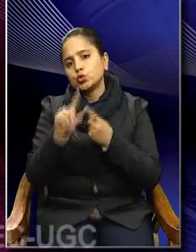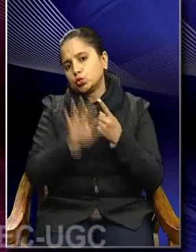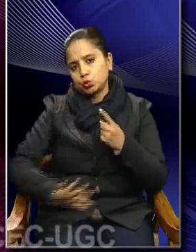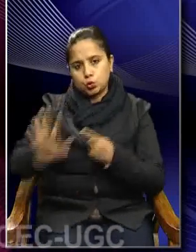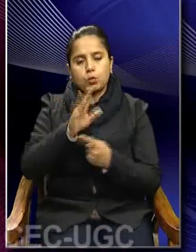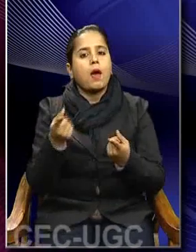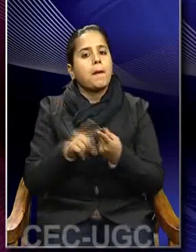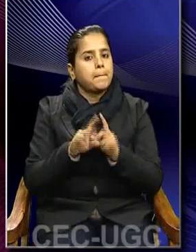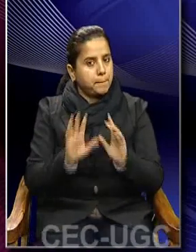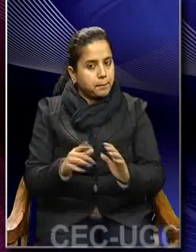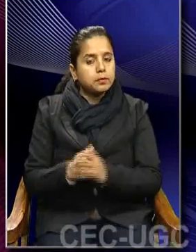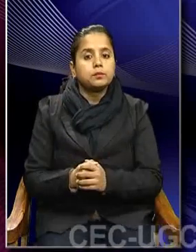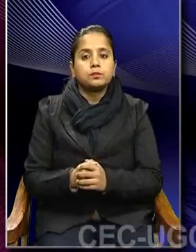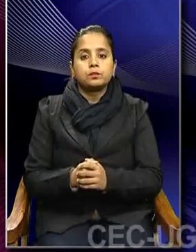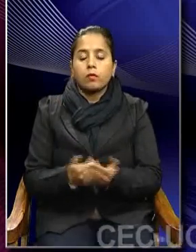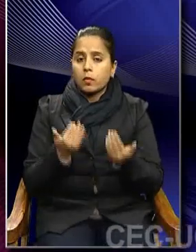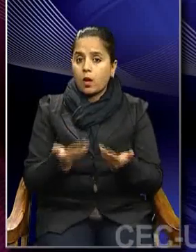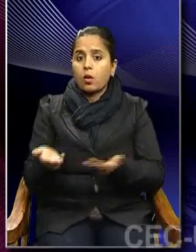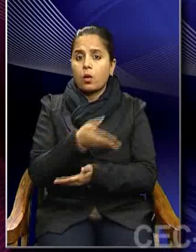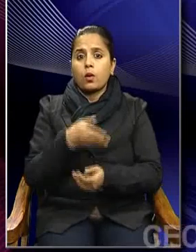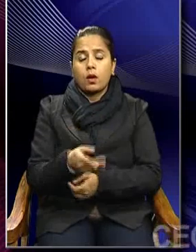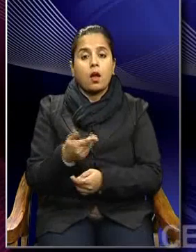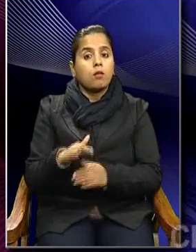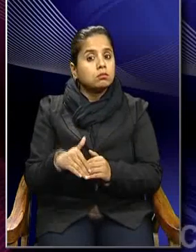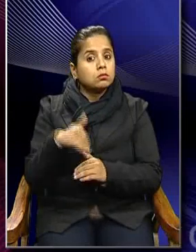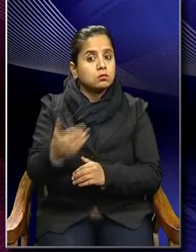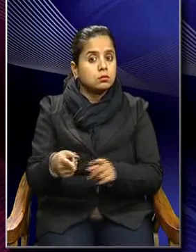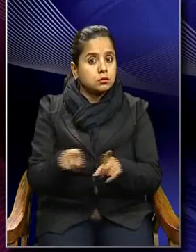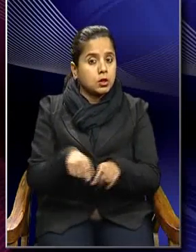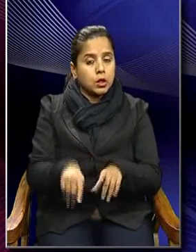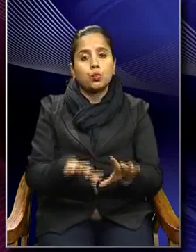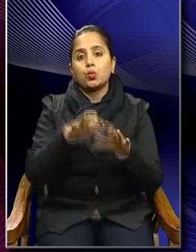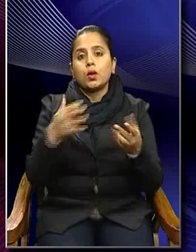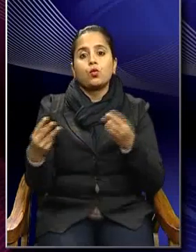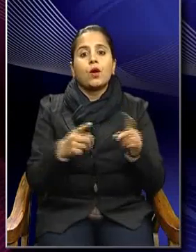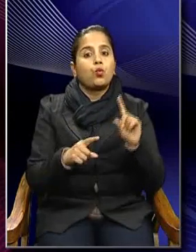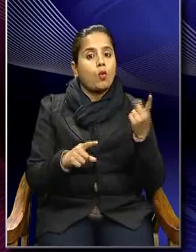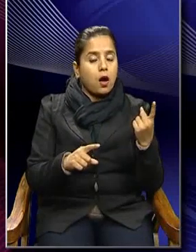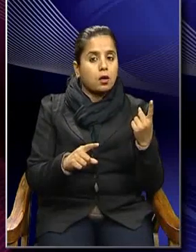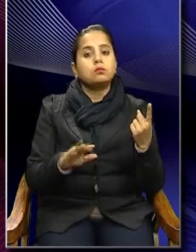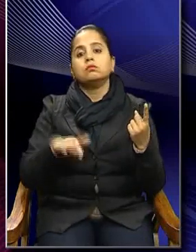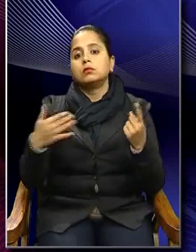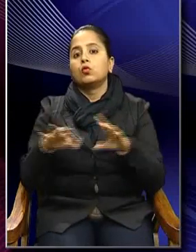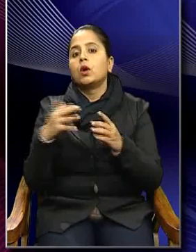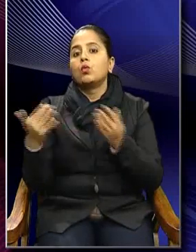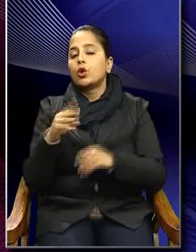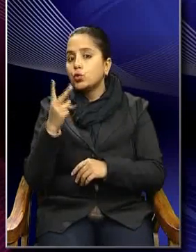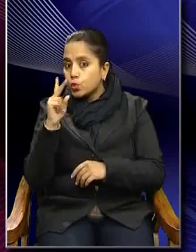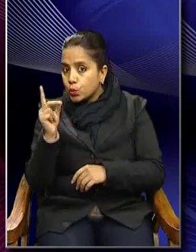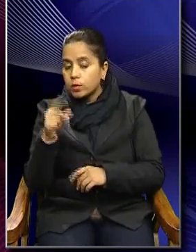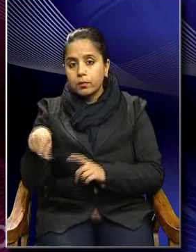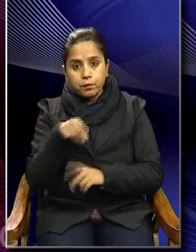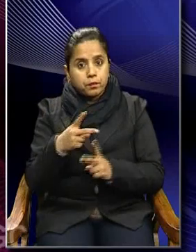Now, in the aftermath of the World War I, Europe